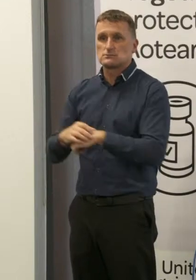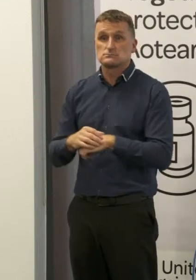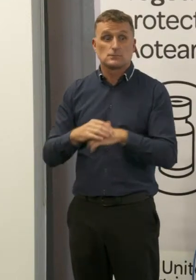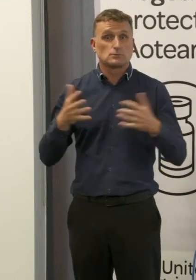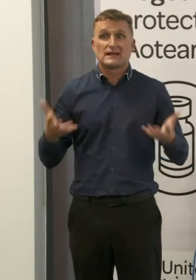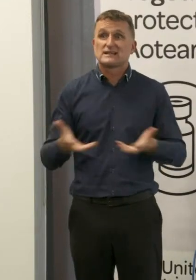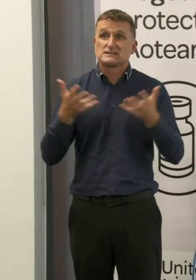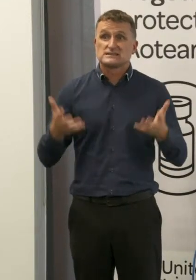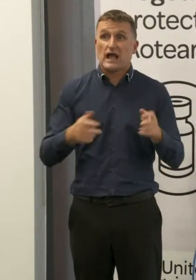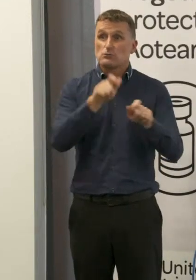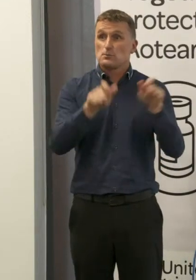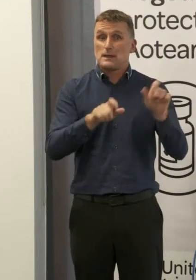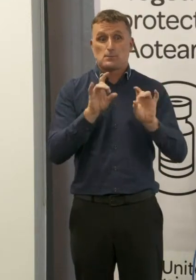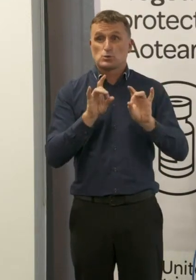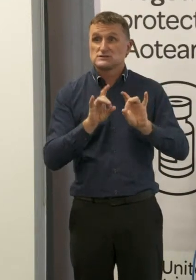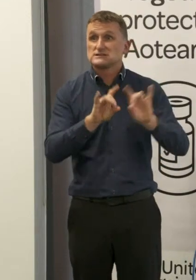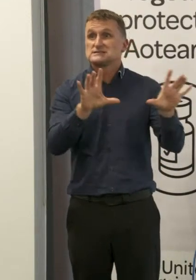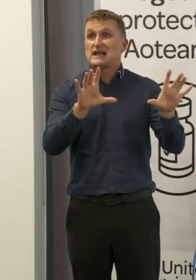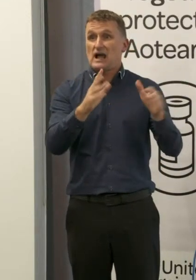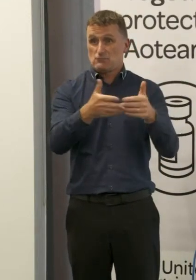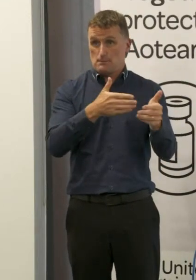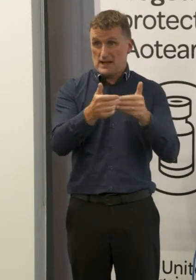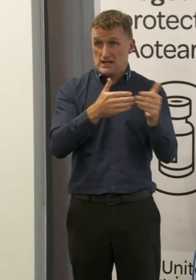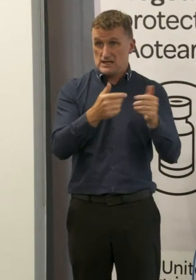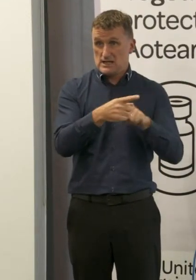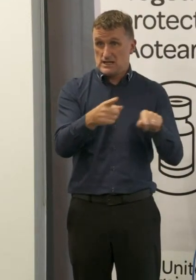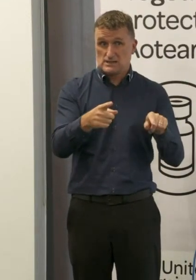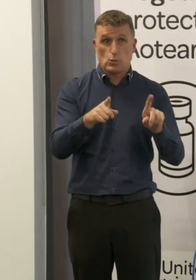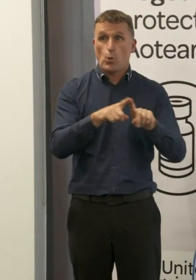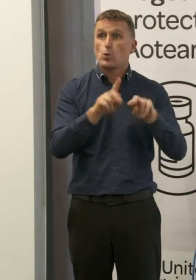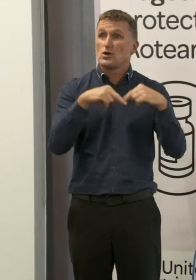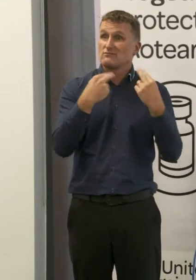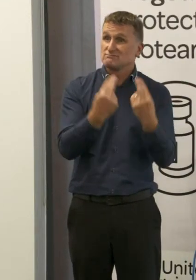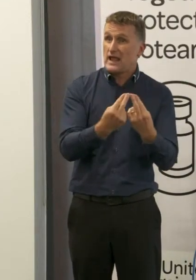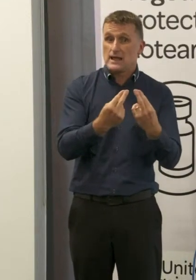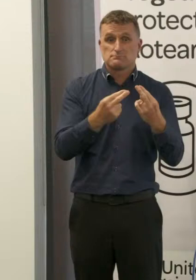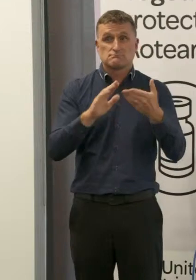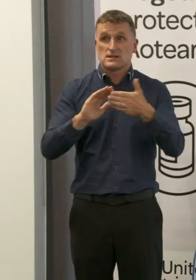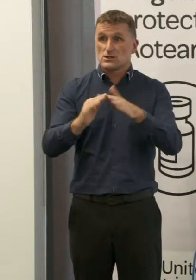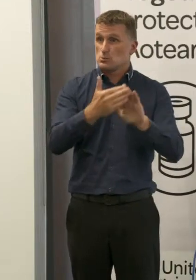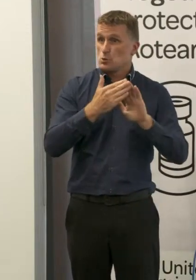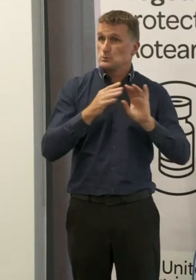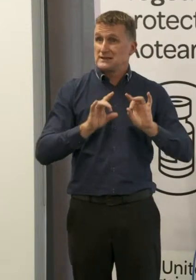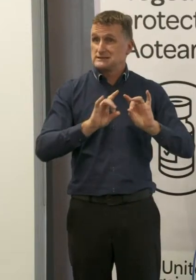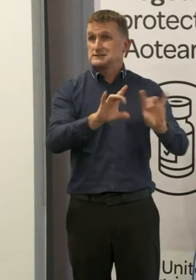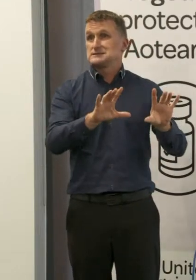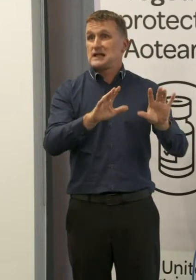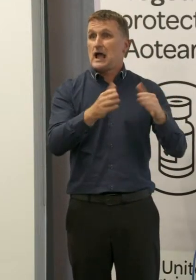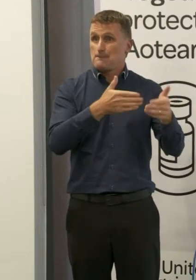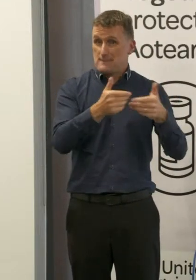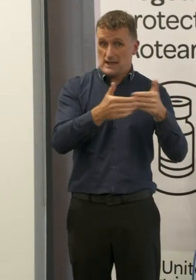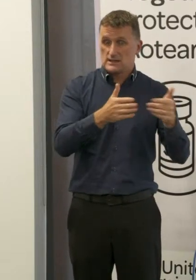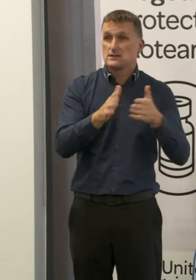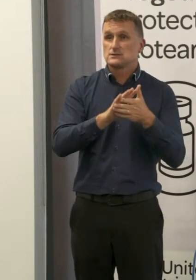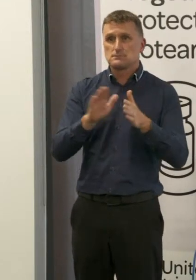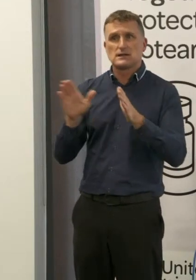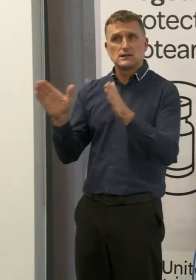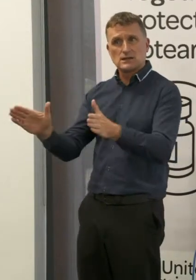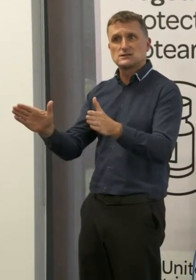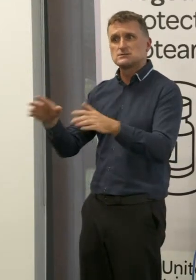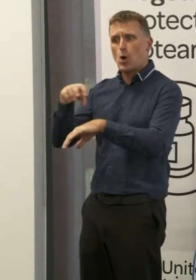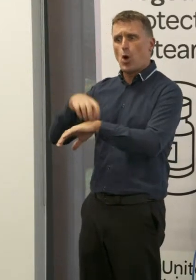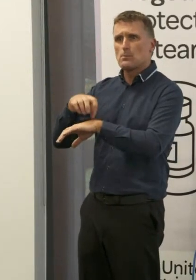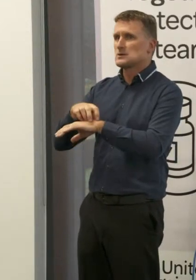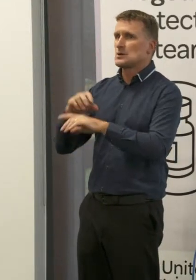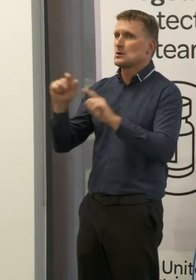themselves, and that's about people looking after not only themselves but their whānau and their communities, we can then preserve healthcare resources